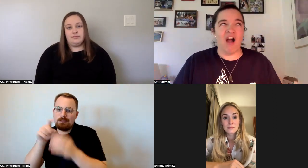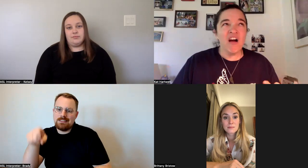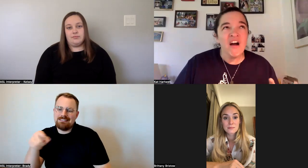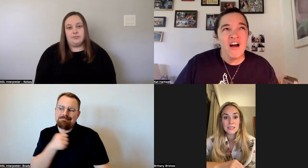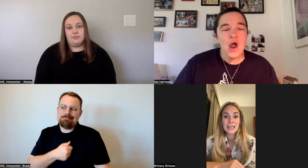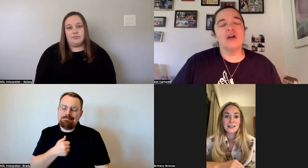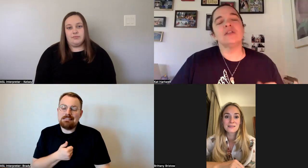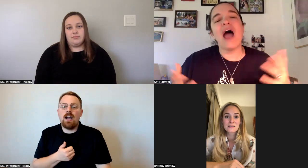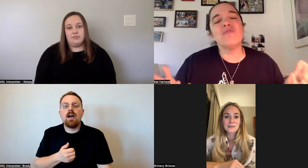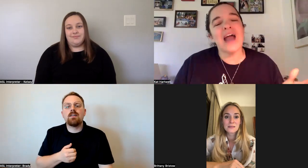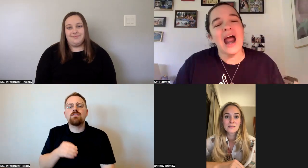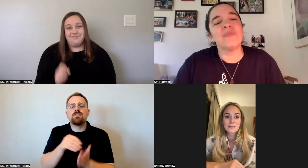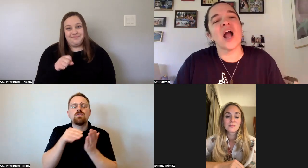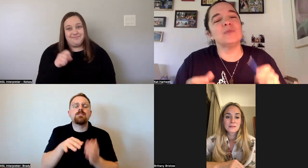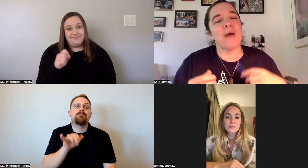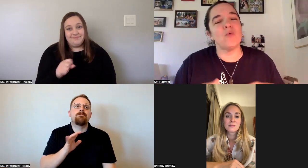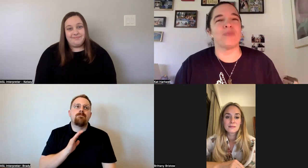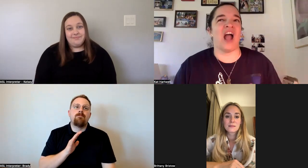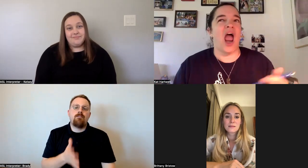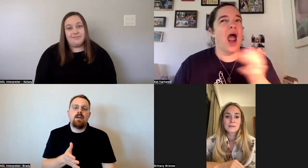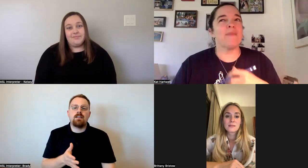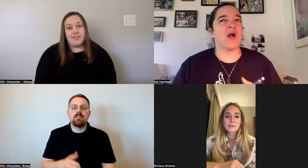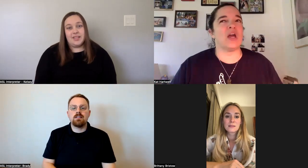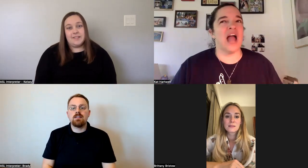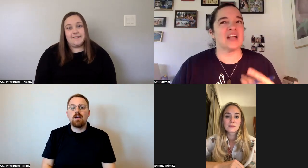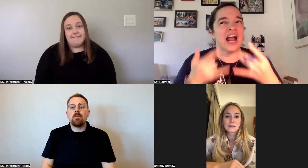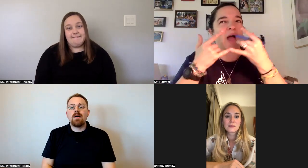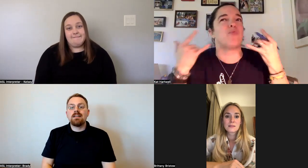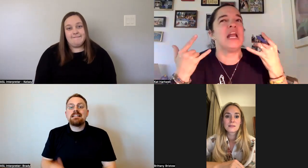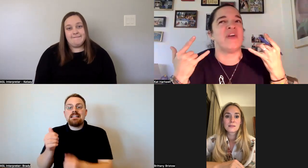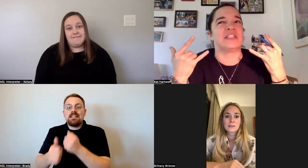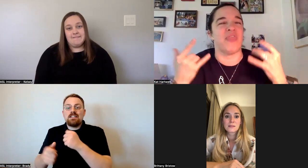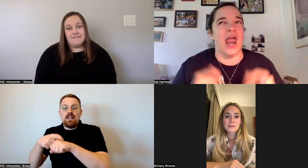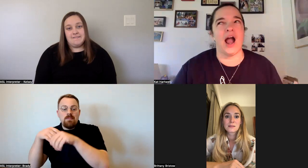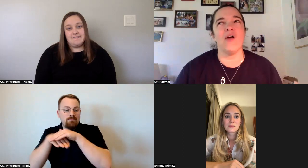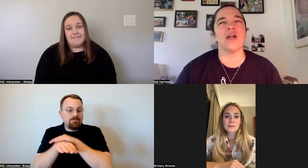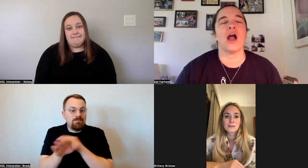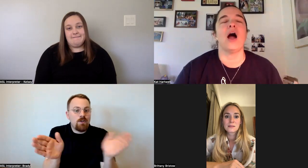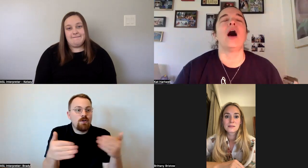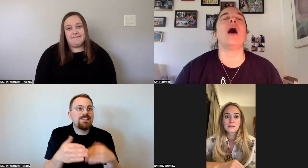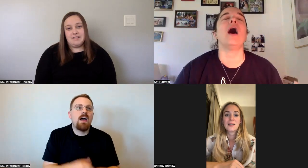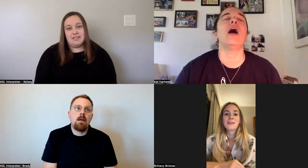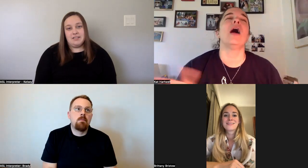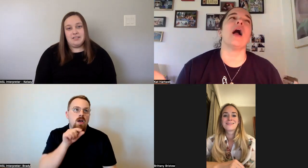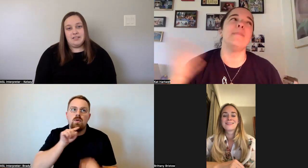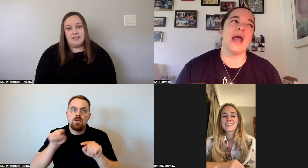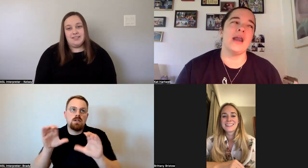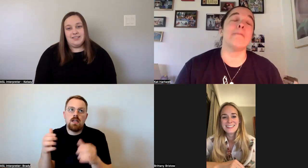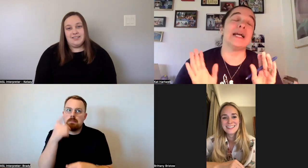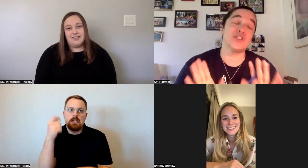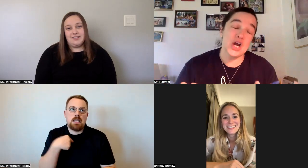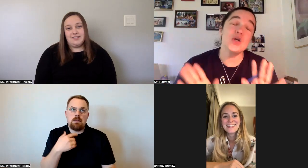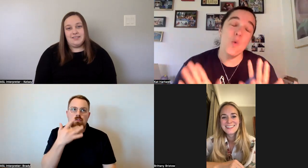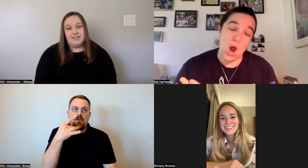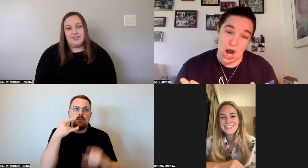You're like, every time they come to my room, they're like, I'm not going to class. I can't breathe in that thing. I was like, come